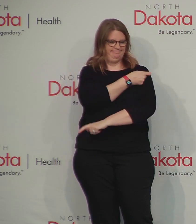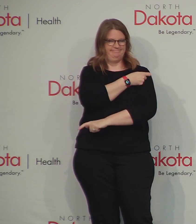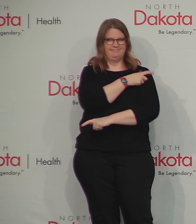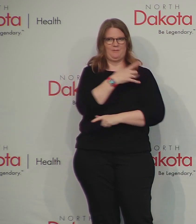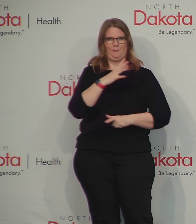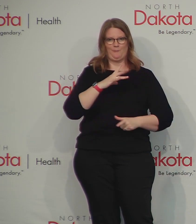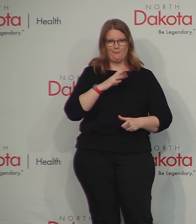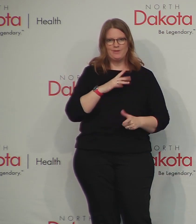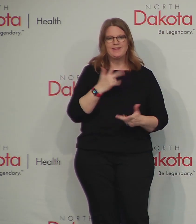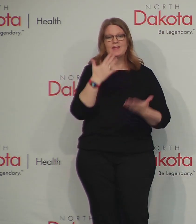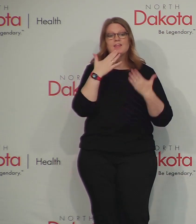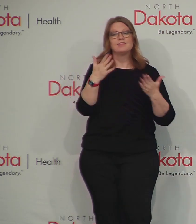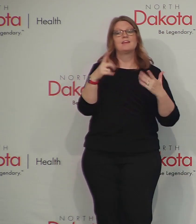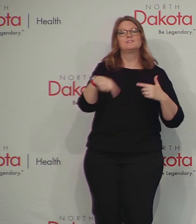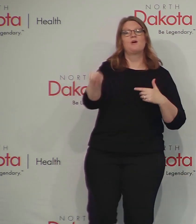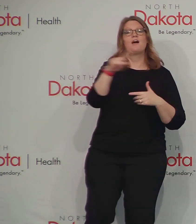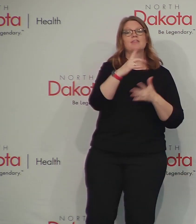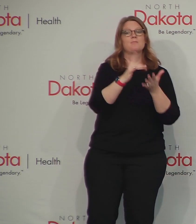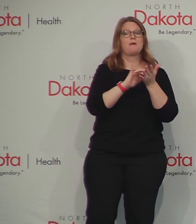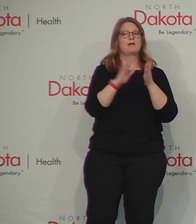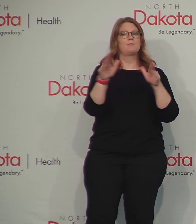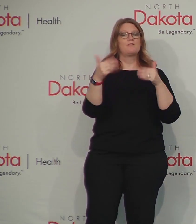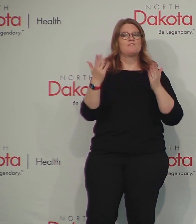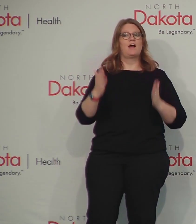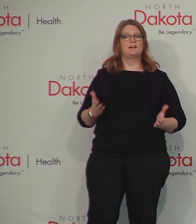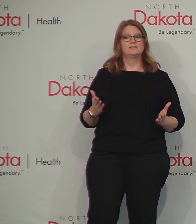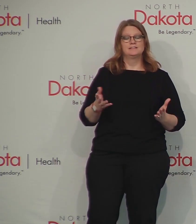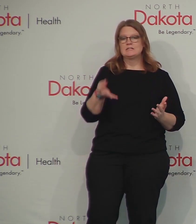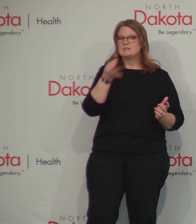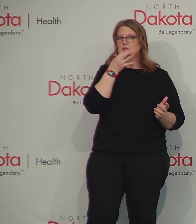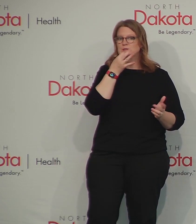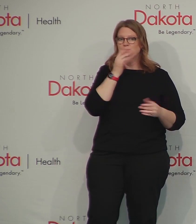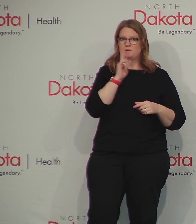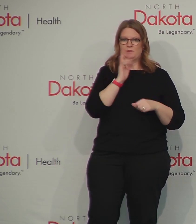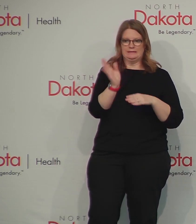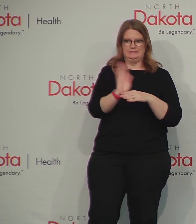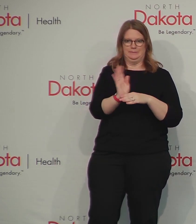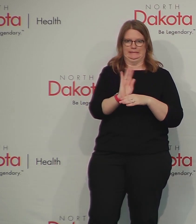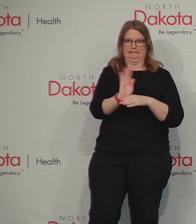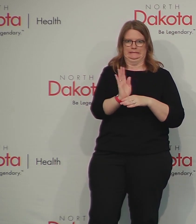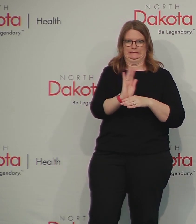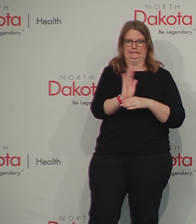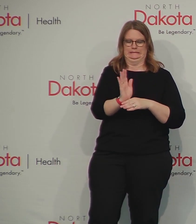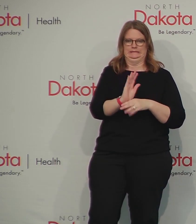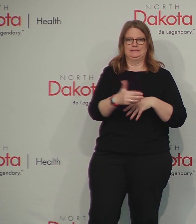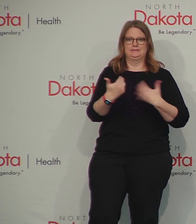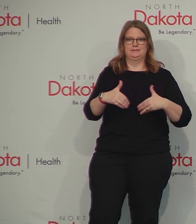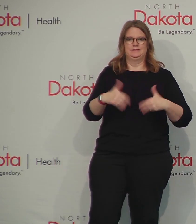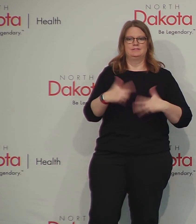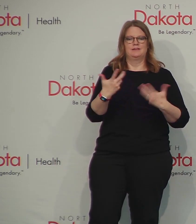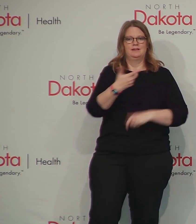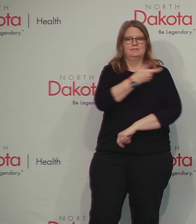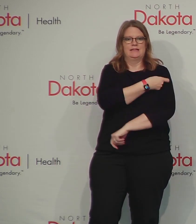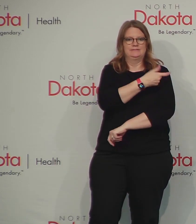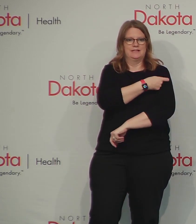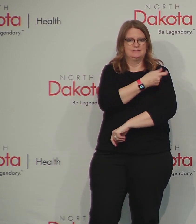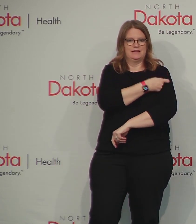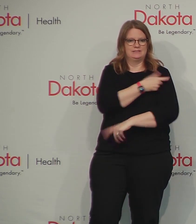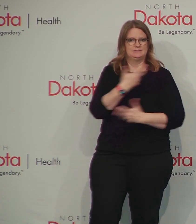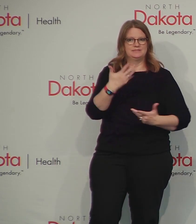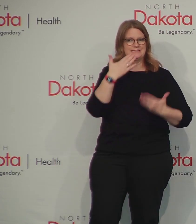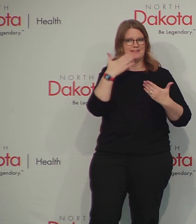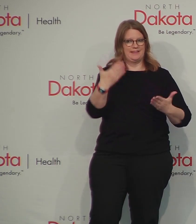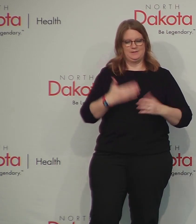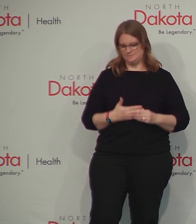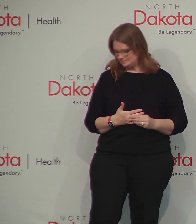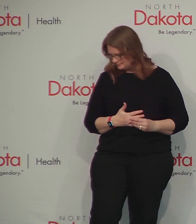and thank you to all of our medical providers who are soon going to be very busy giving lots and lots of vaccinations, hopefully. So thank